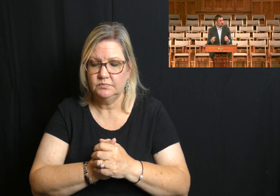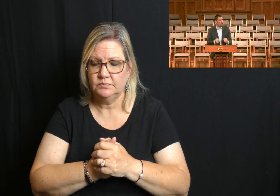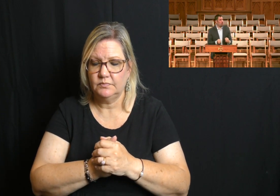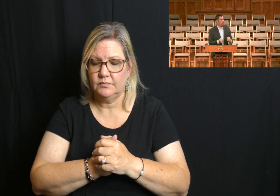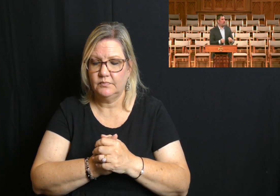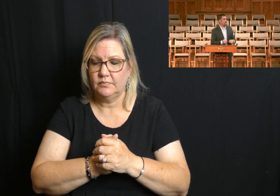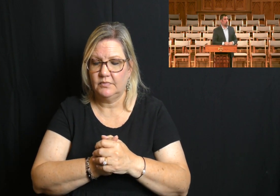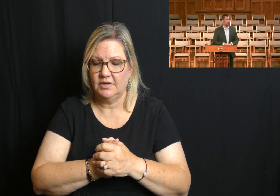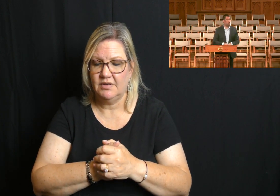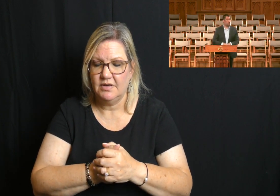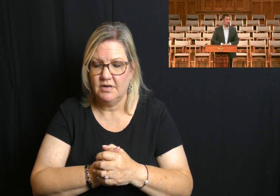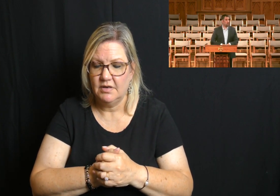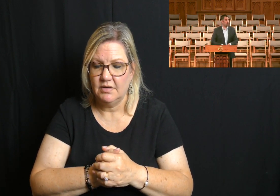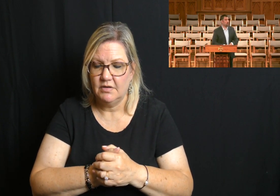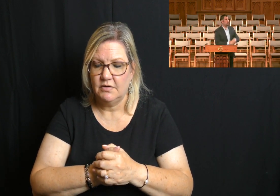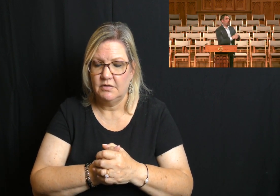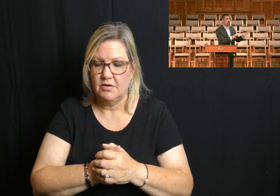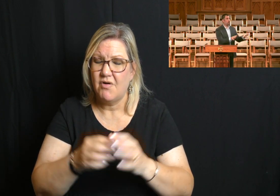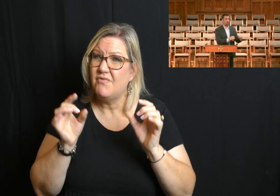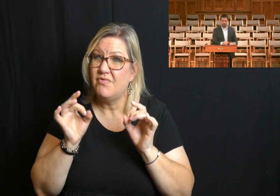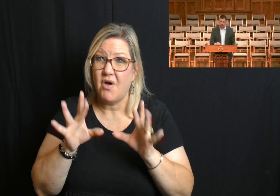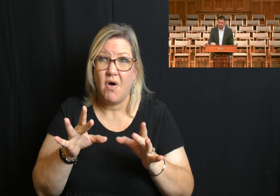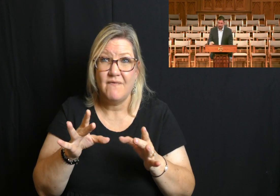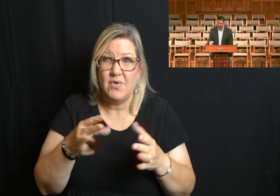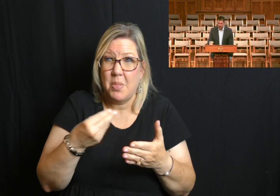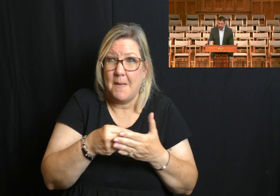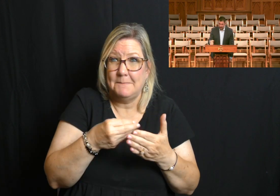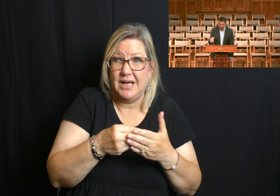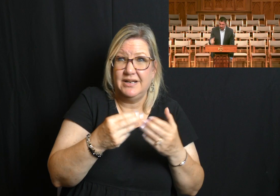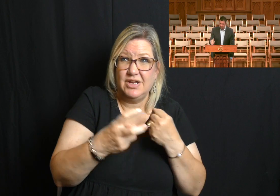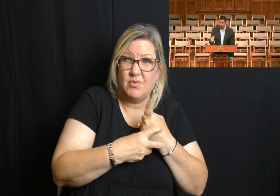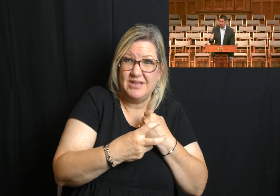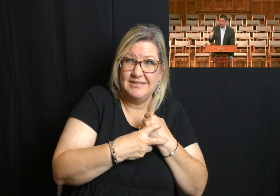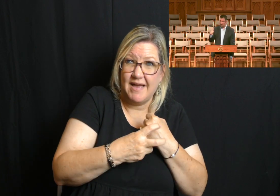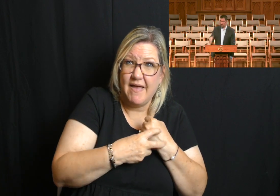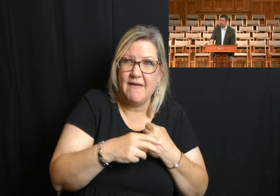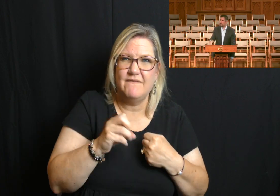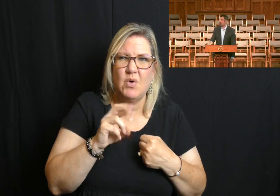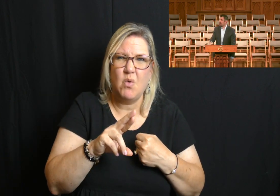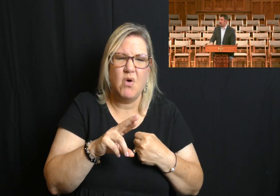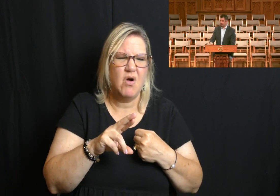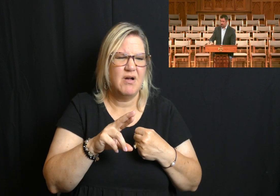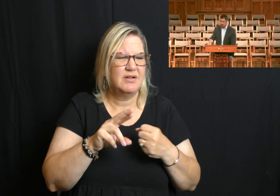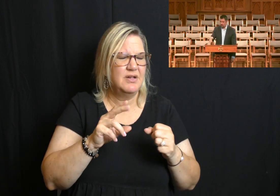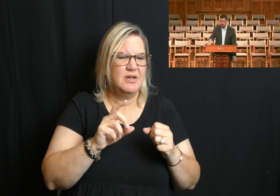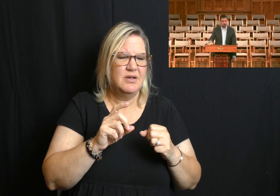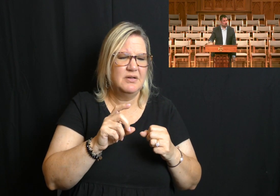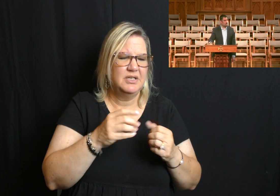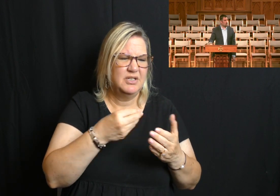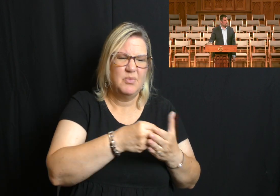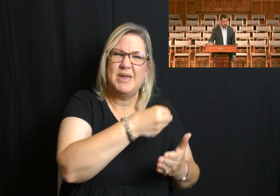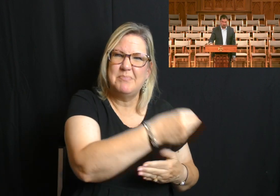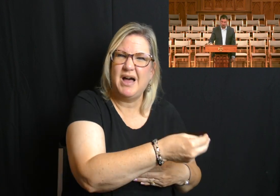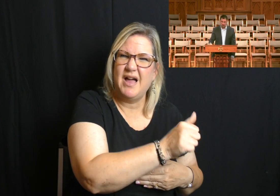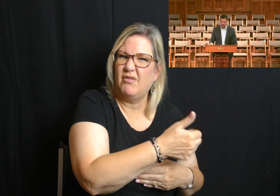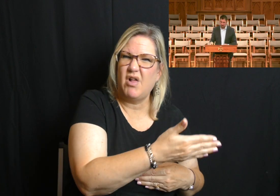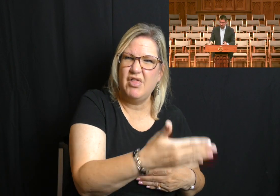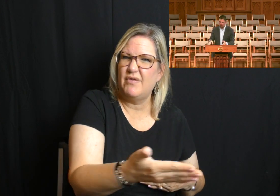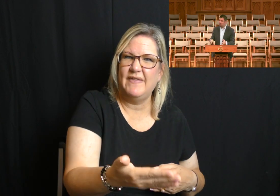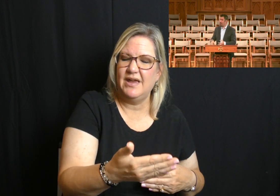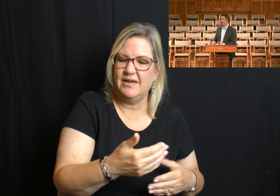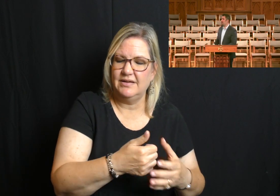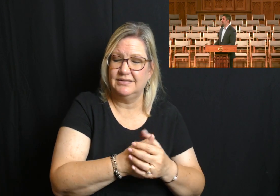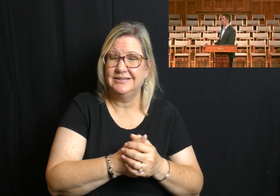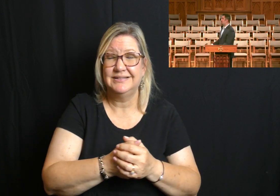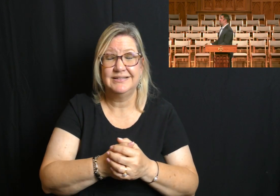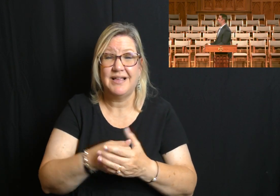we choose to hold back or the money that we choose to blow in other things that could have been given to Christ to further his kingdom. It could have